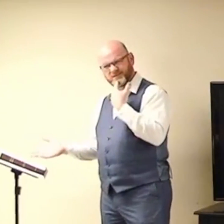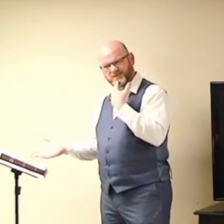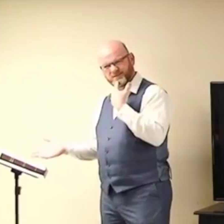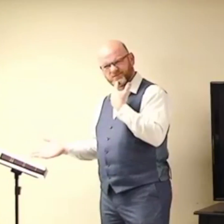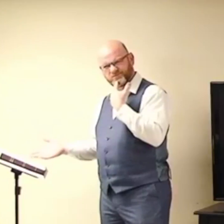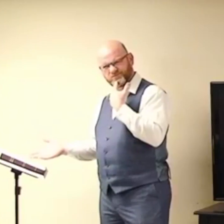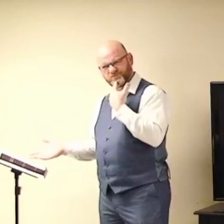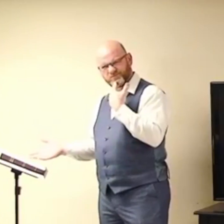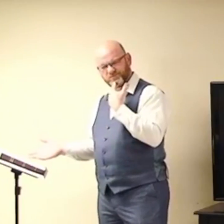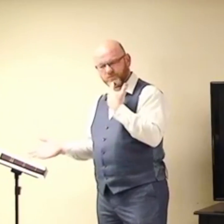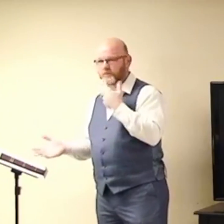another.